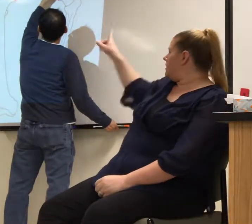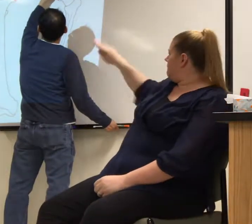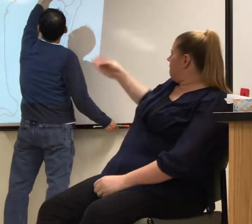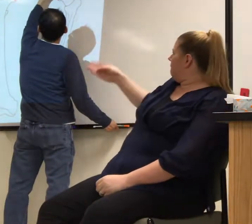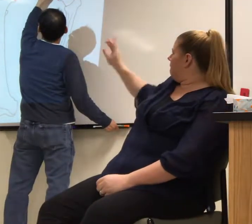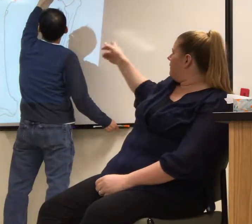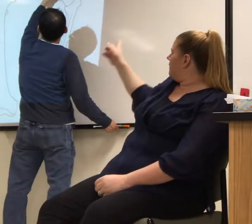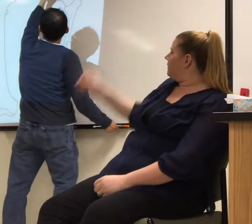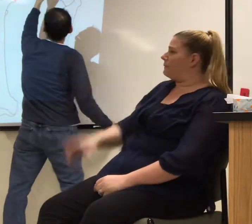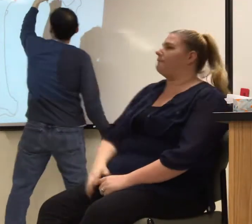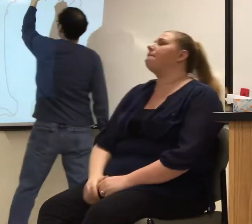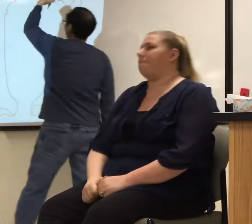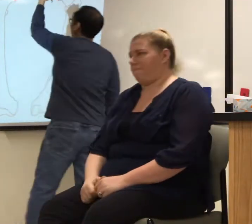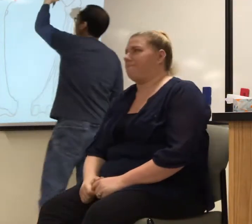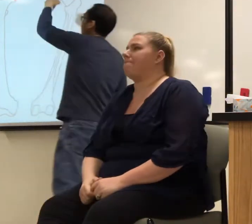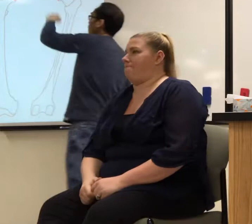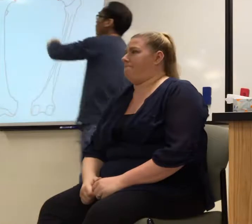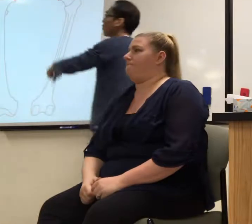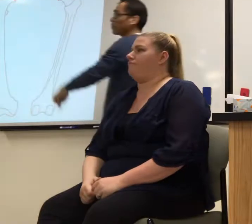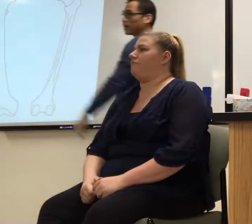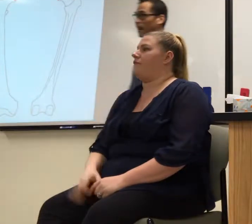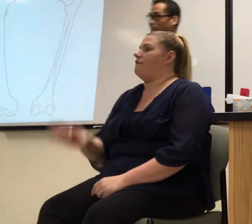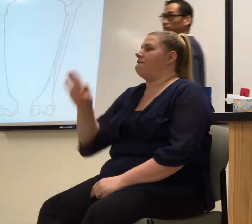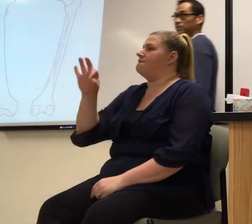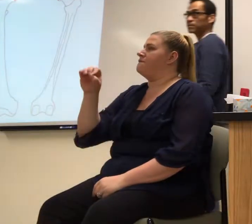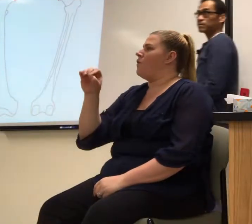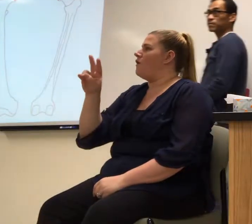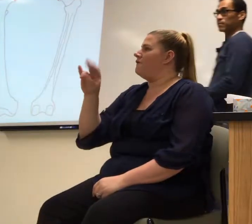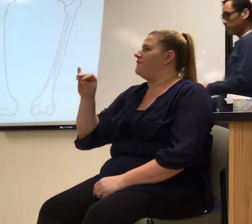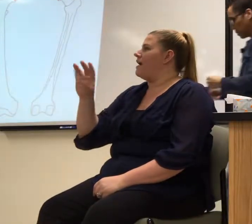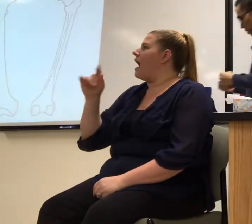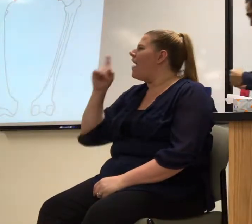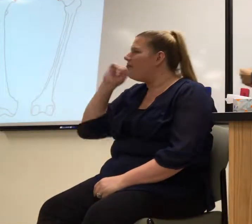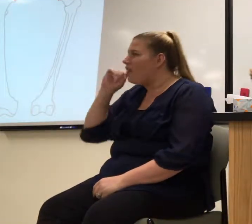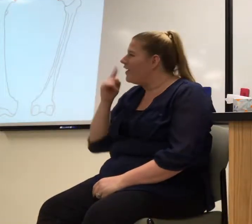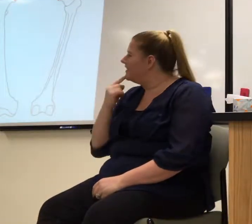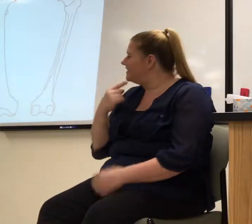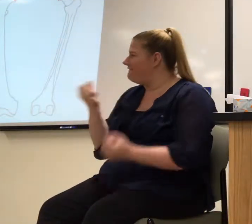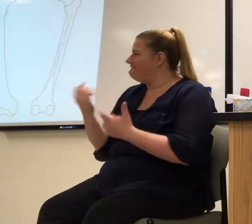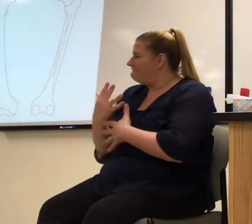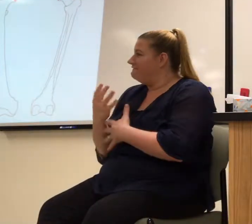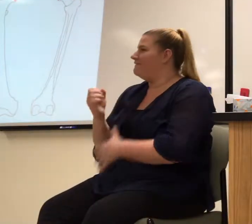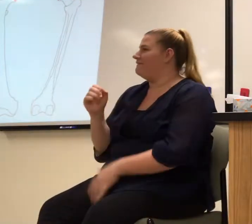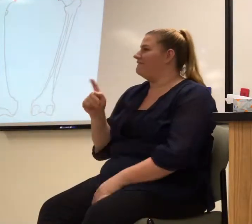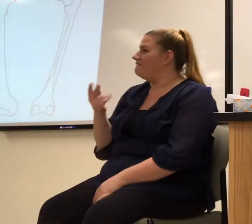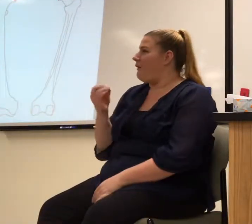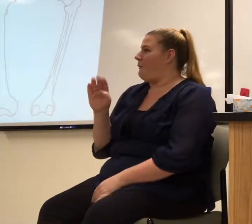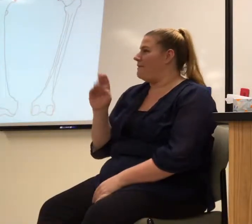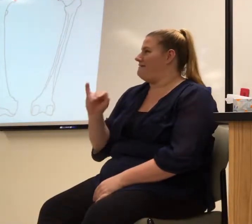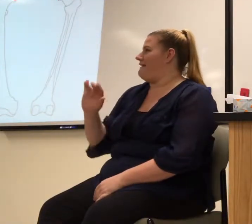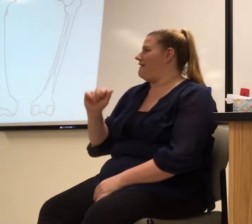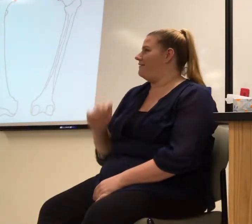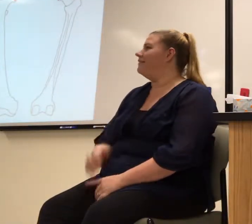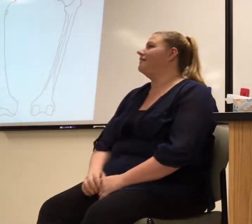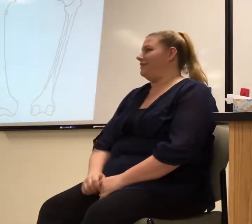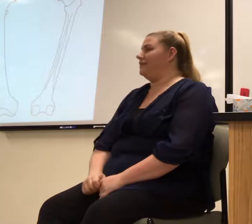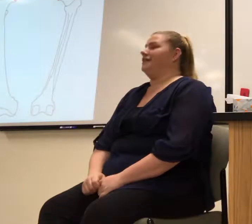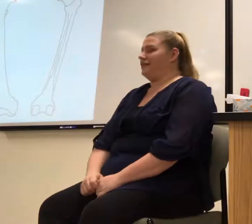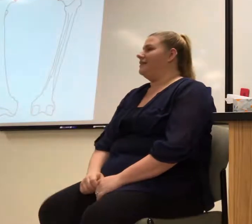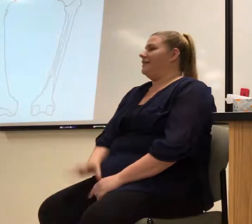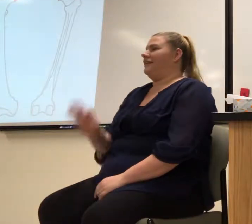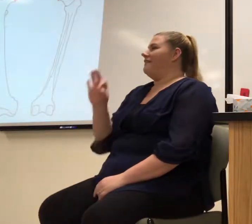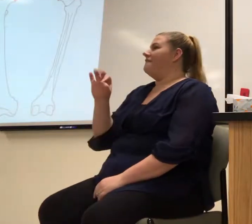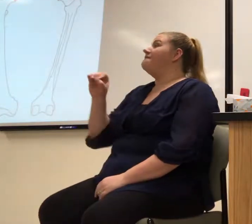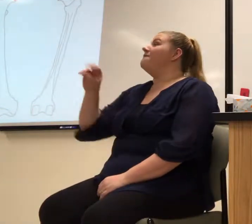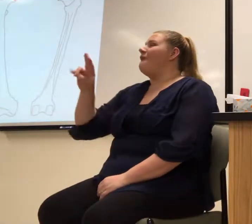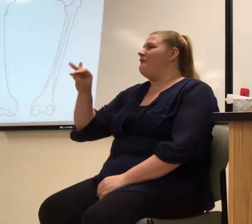Look for it right there. Fovea capitis. A little divot